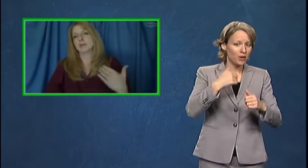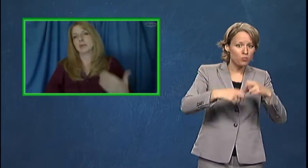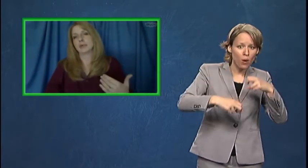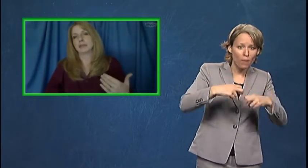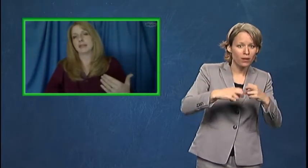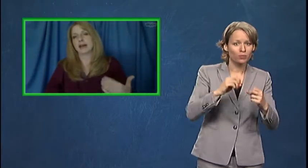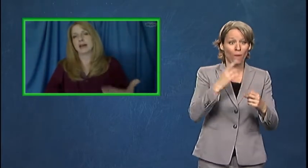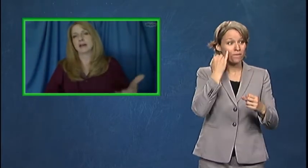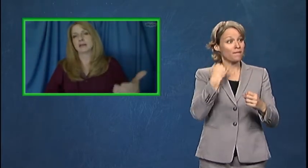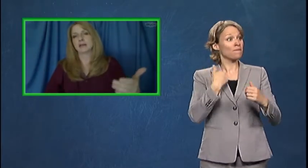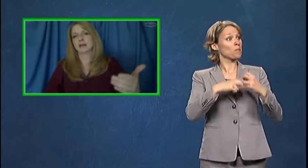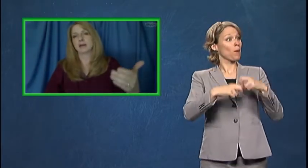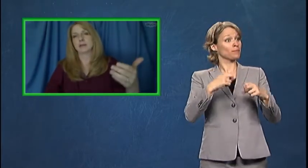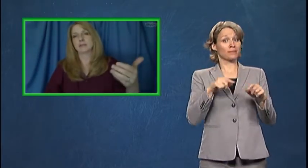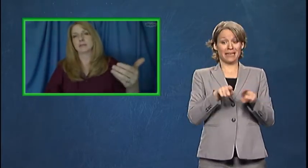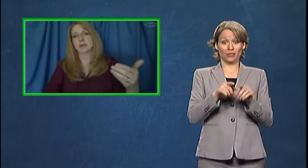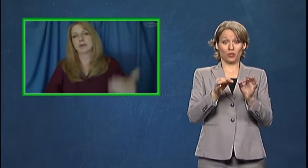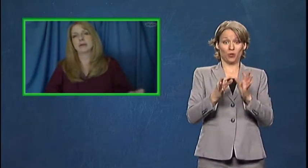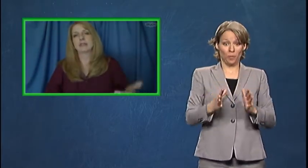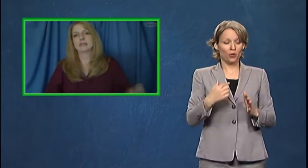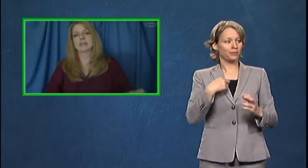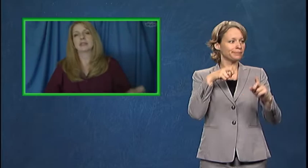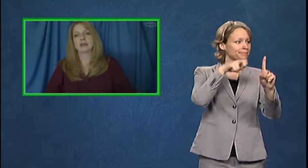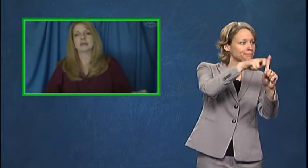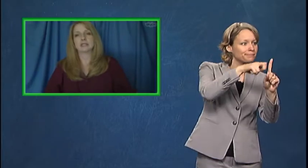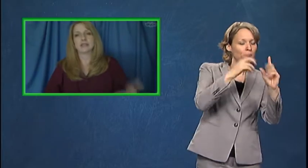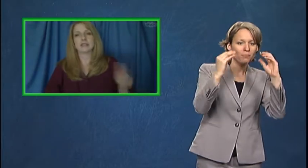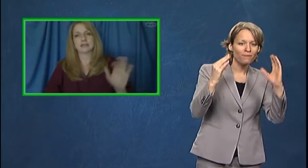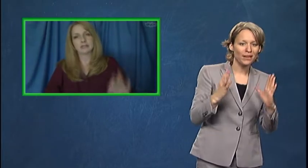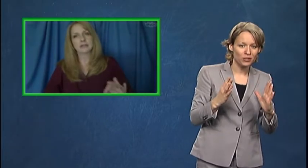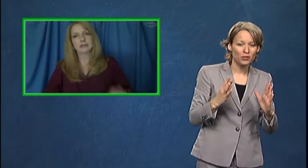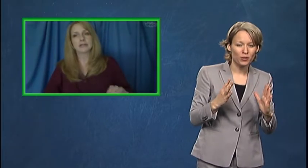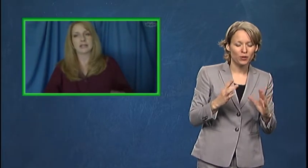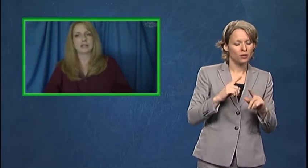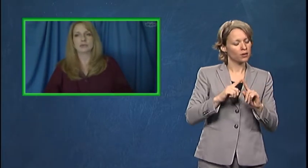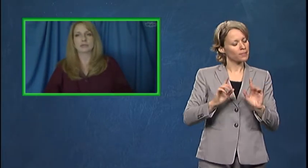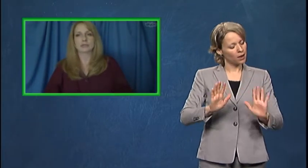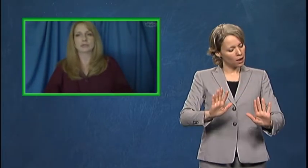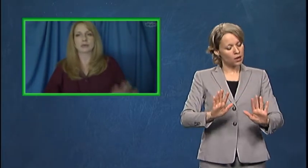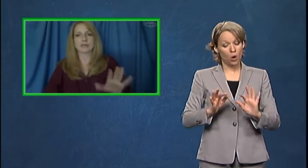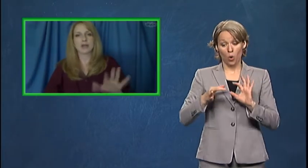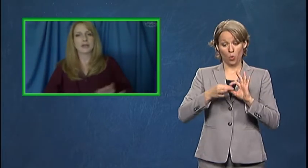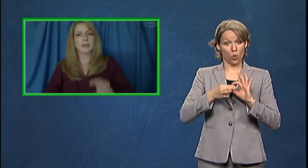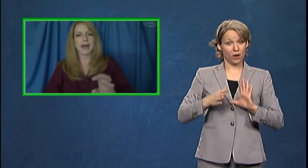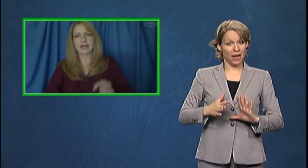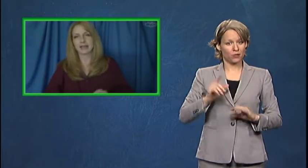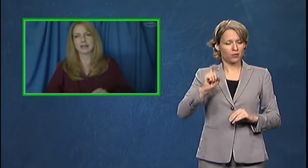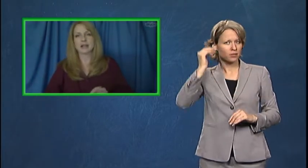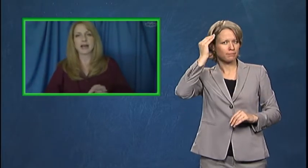I'm proposing that coordinators need to understand that the skills they use in sort of unpacking a class